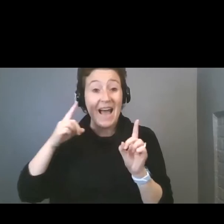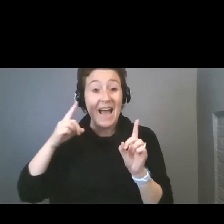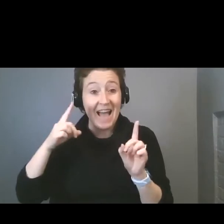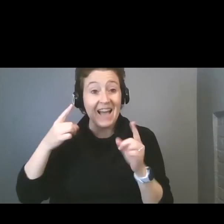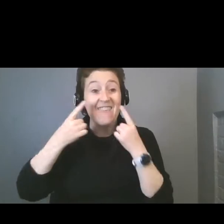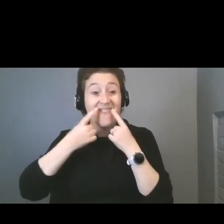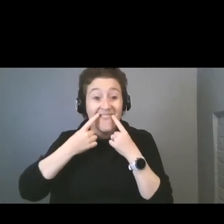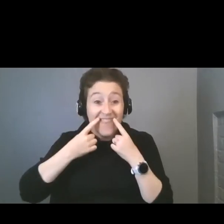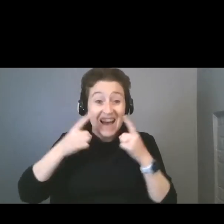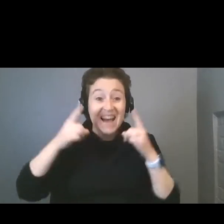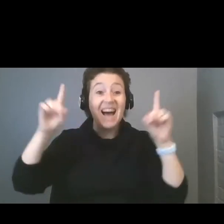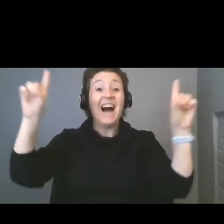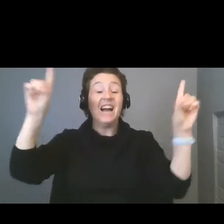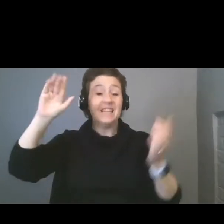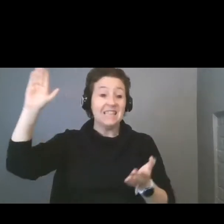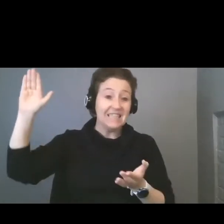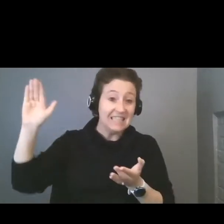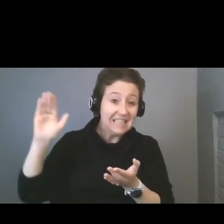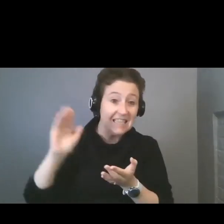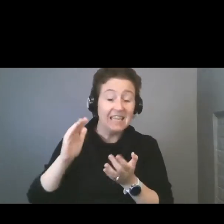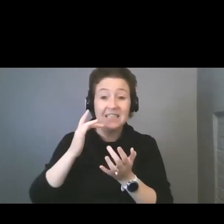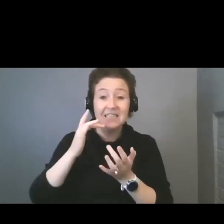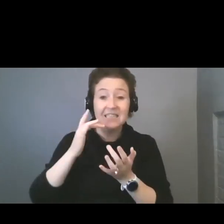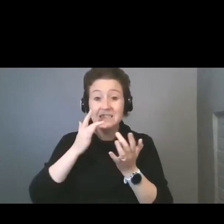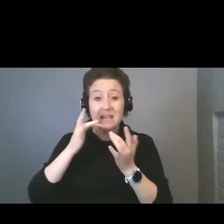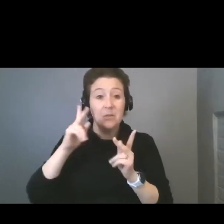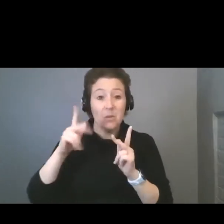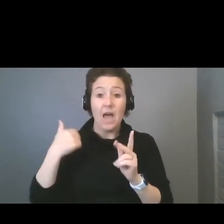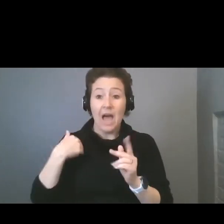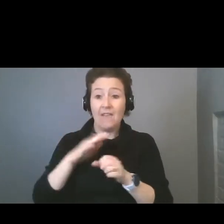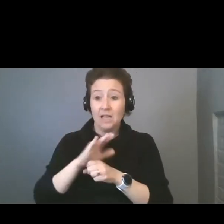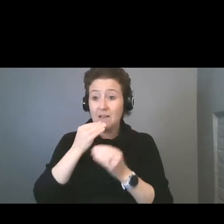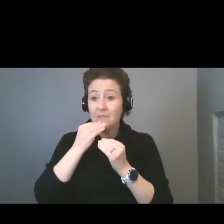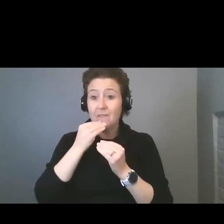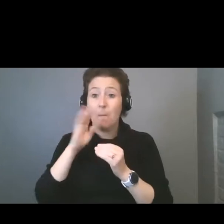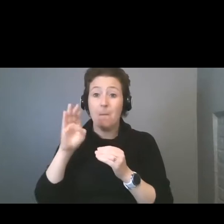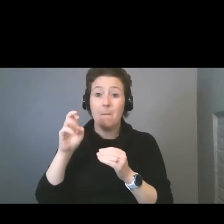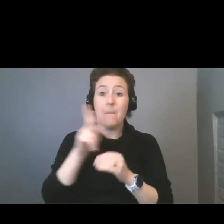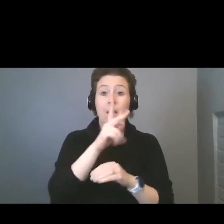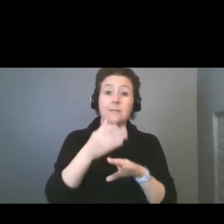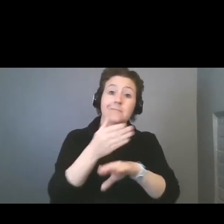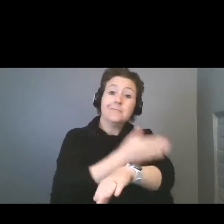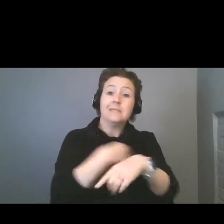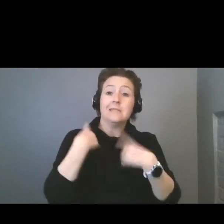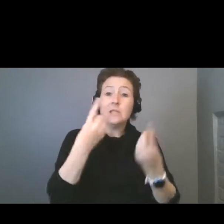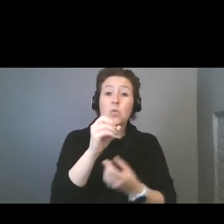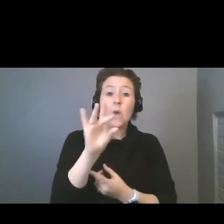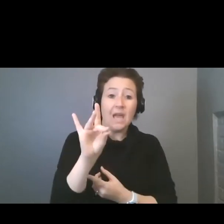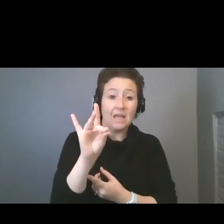food insecurity reduced below the pre-recession levels of 2008, with